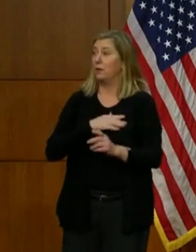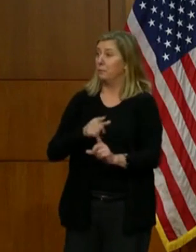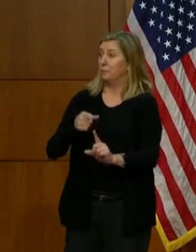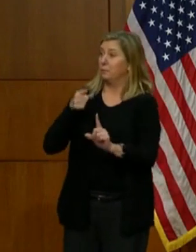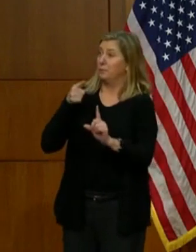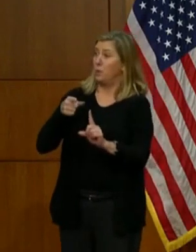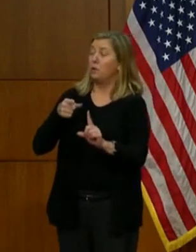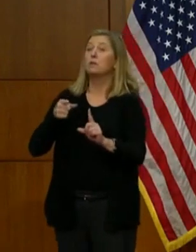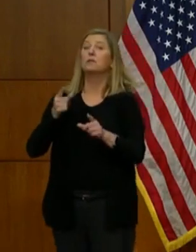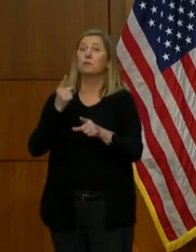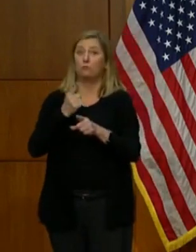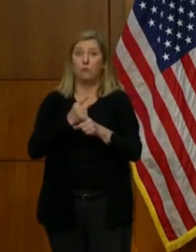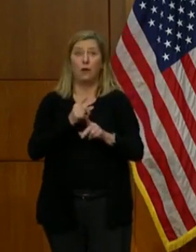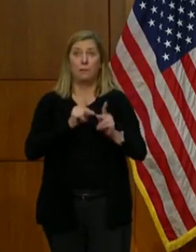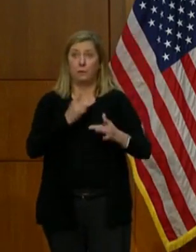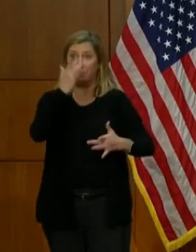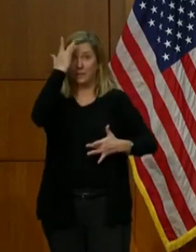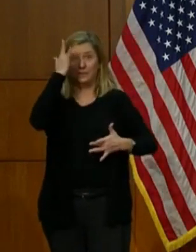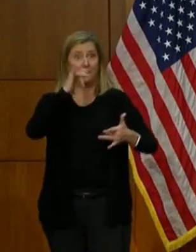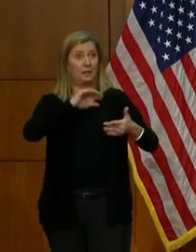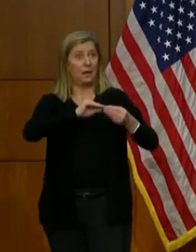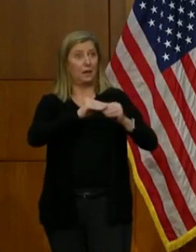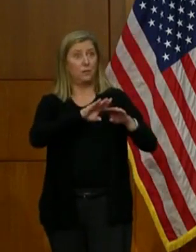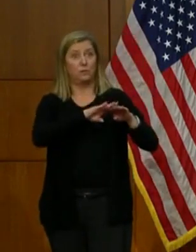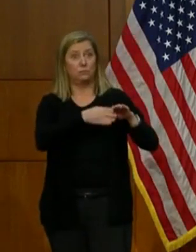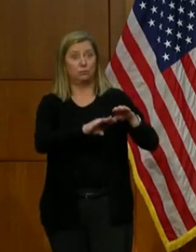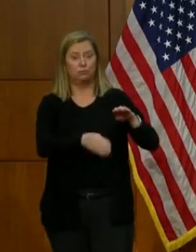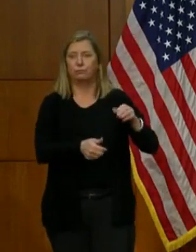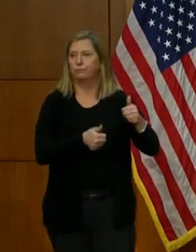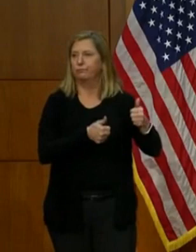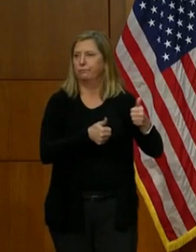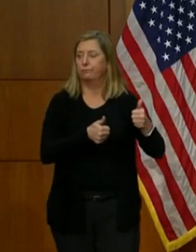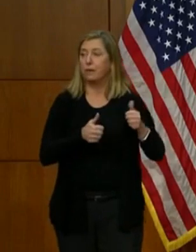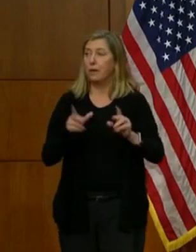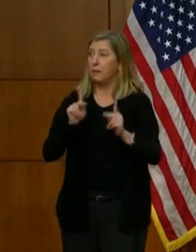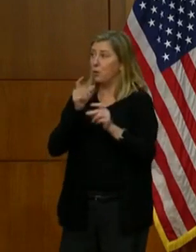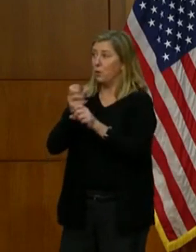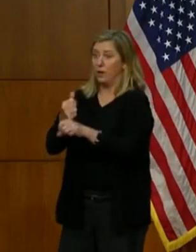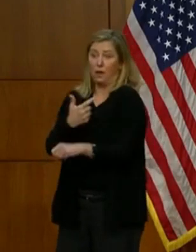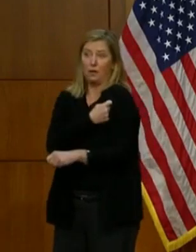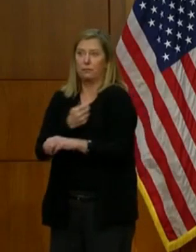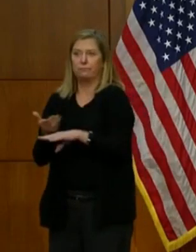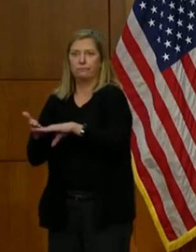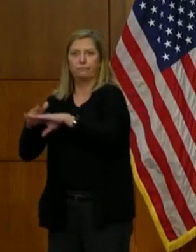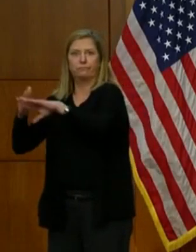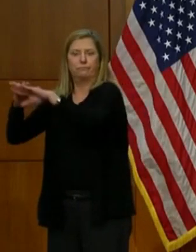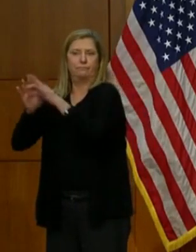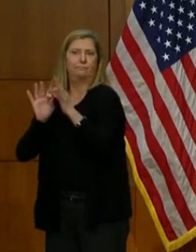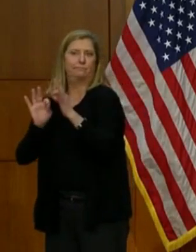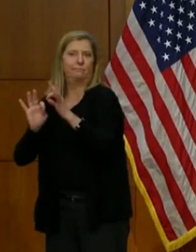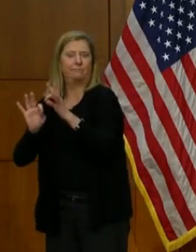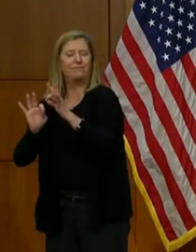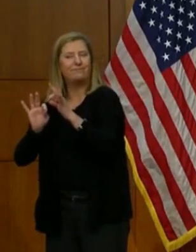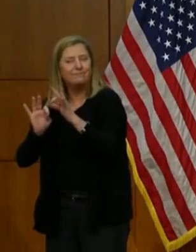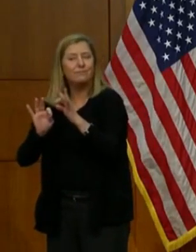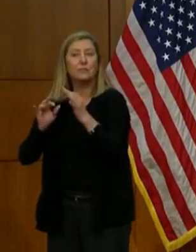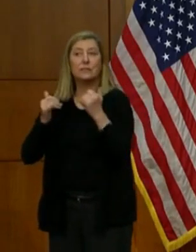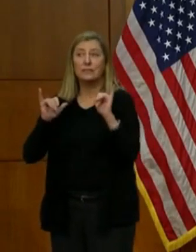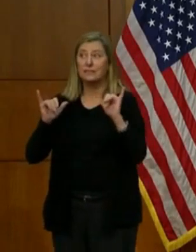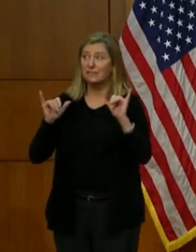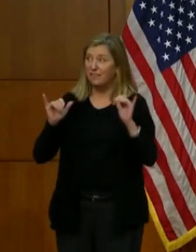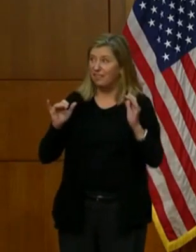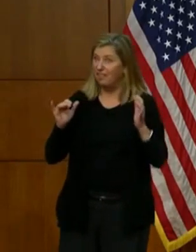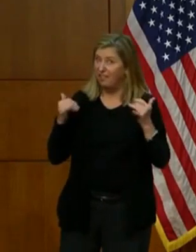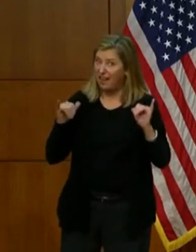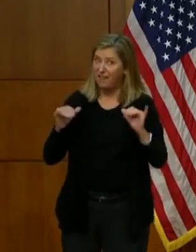down. We recognize that. That's all good news. The number of vaccinations are going up, but we still are not out of the woods